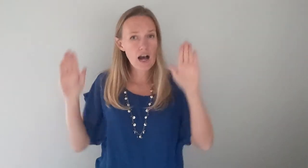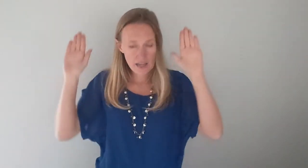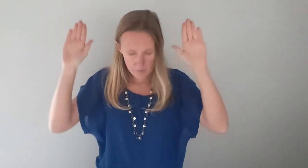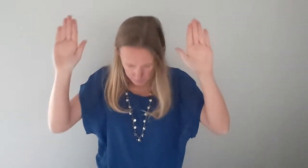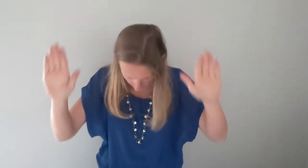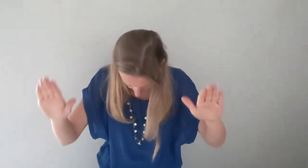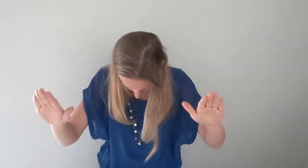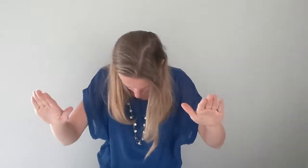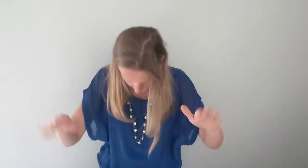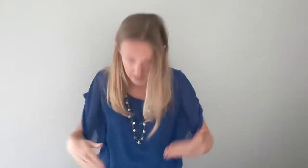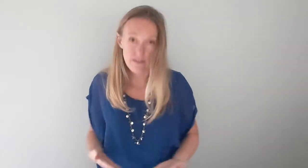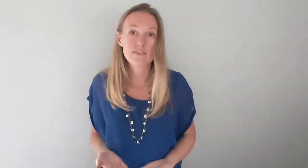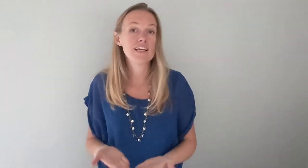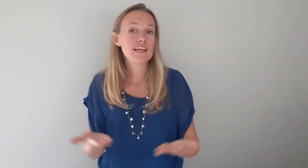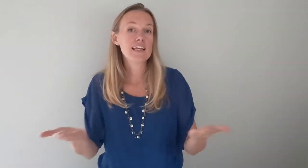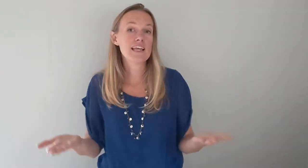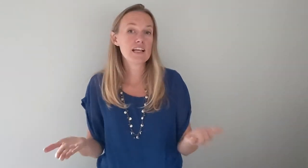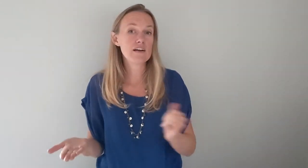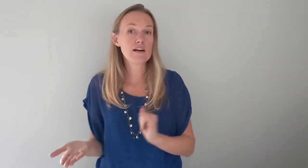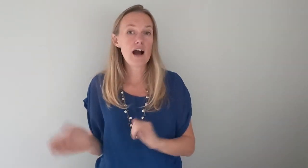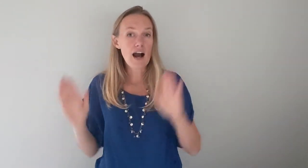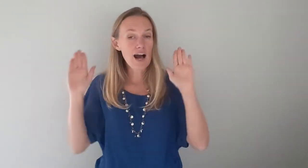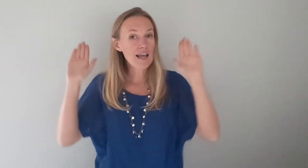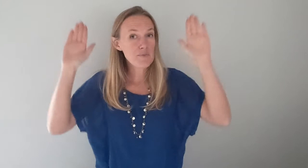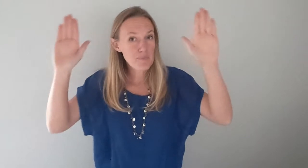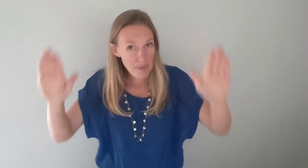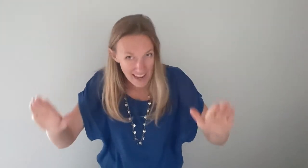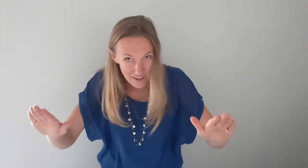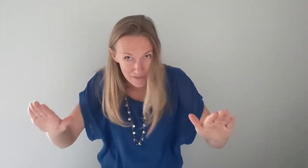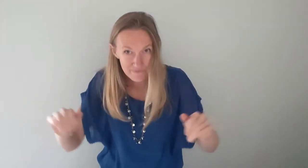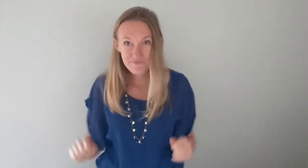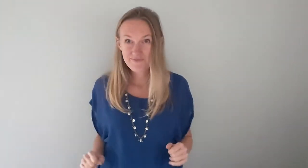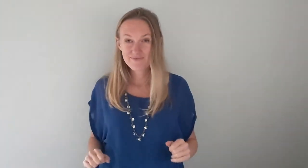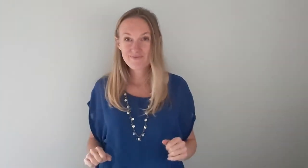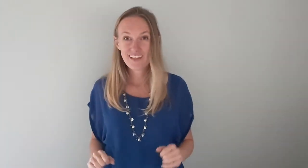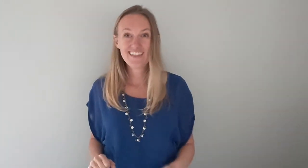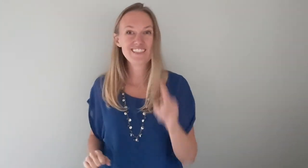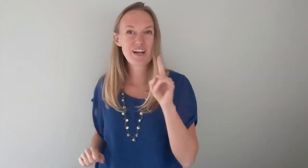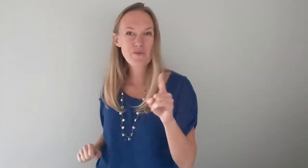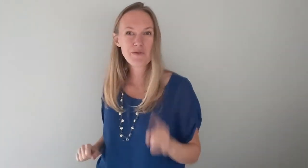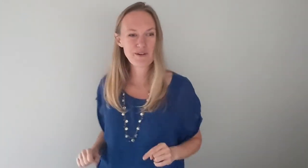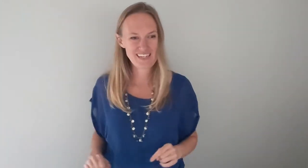I bow down. Here I bow. Okay, let's try it one more